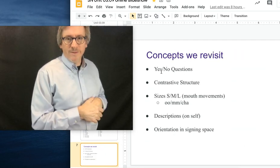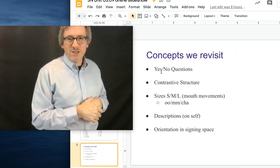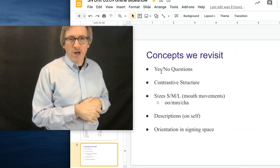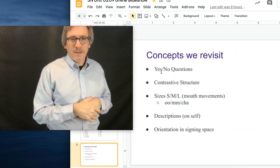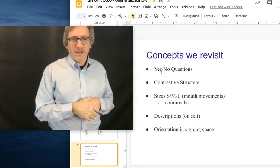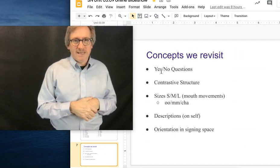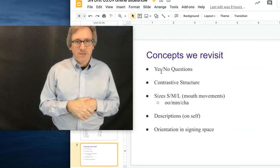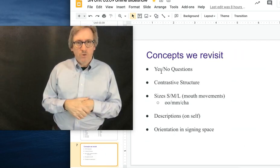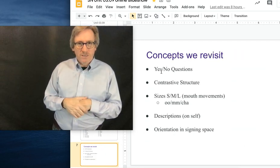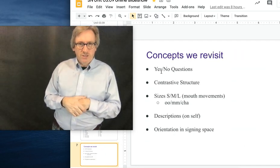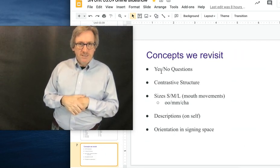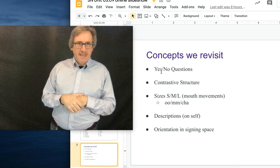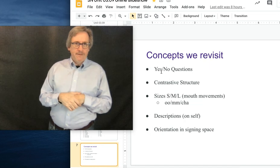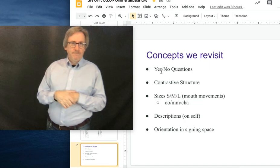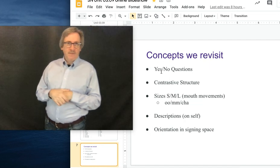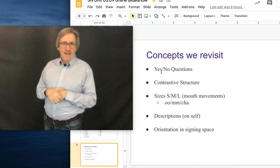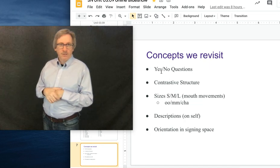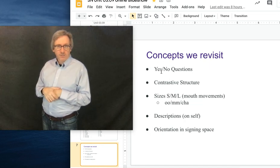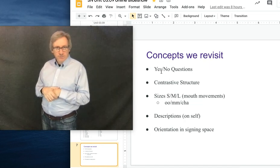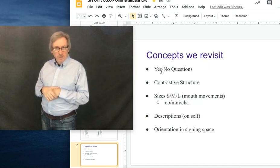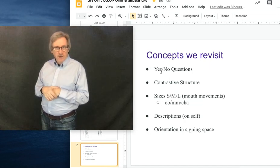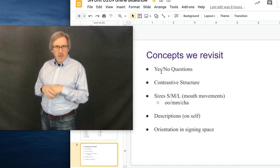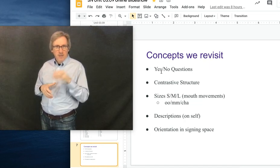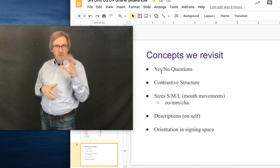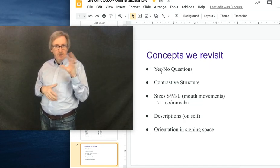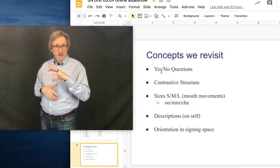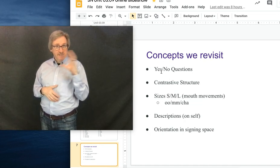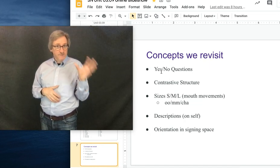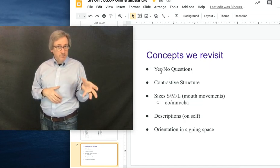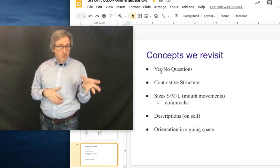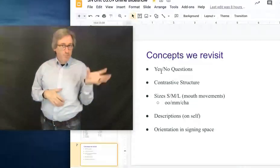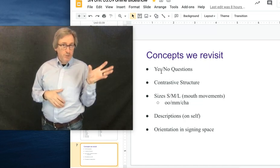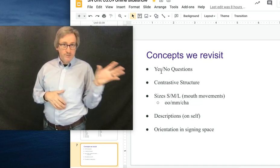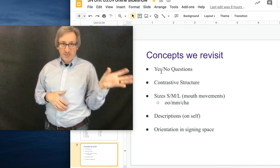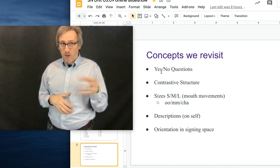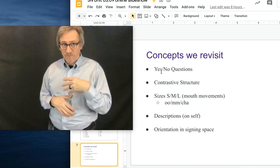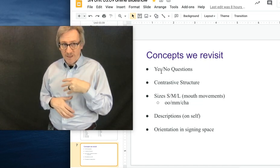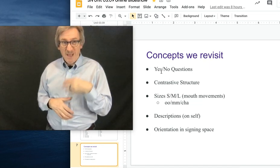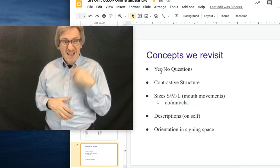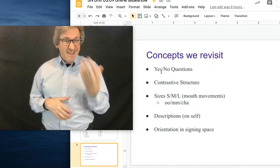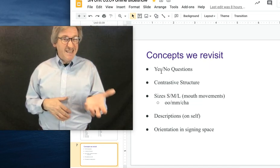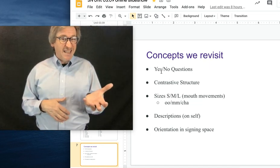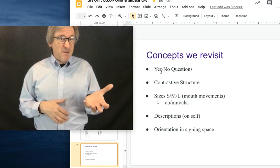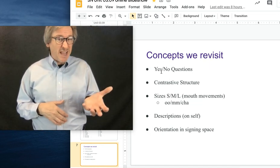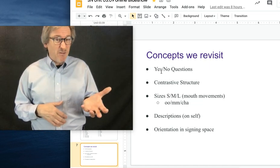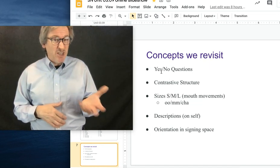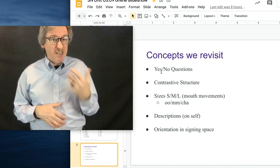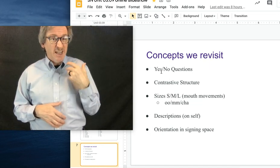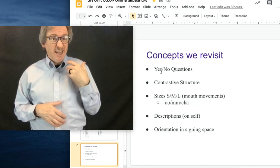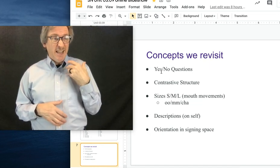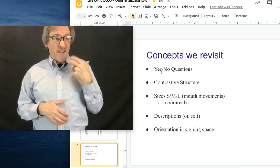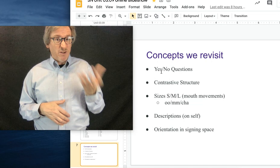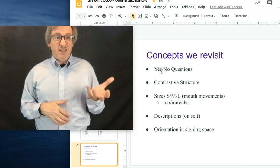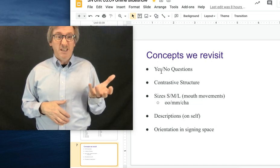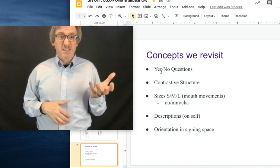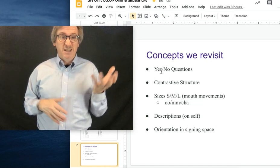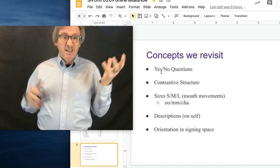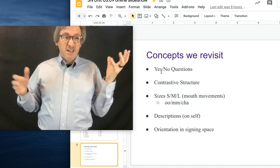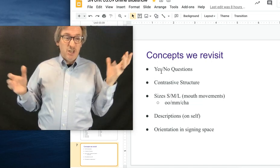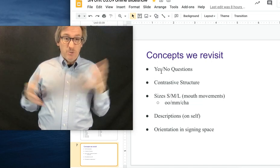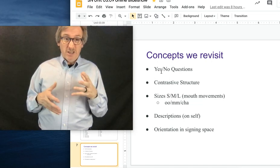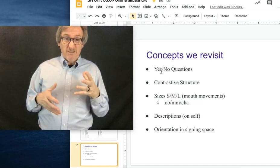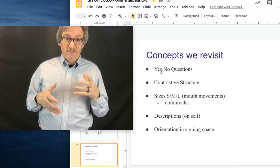We're going to be talking about yes/no questions again and contrastive structure. We're using all of them. The nice thing about language is